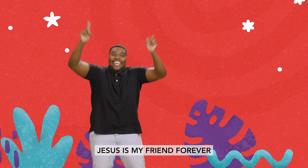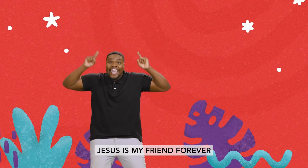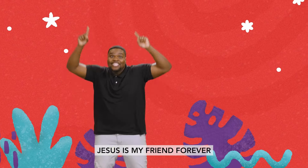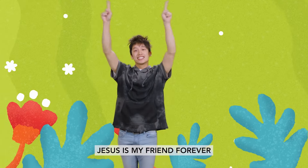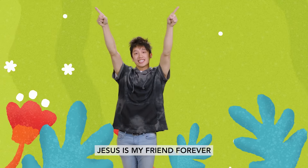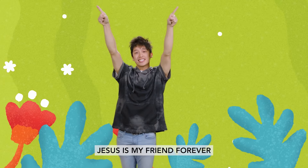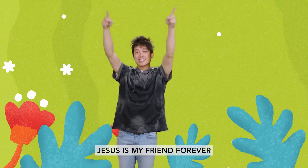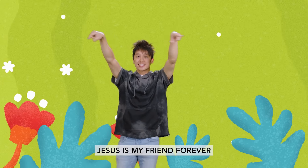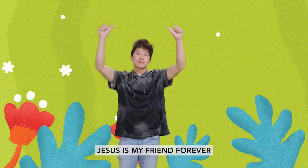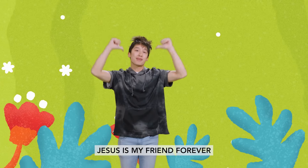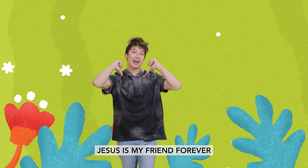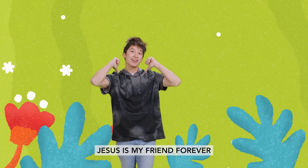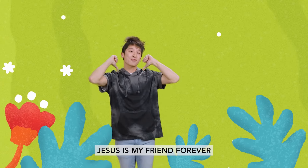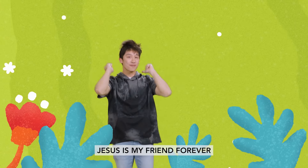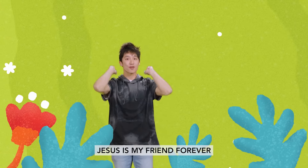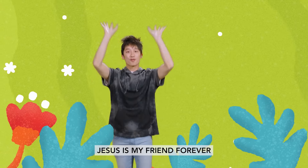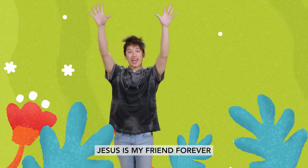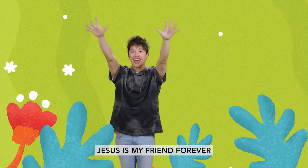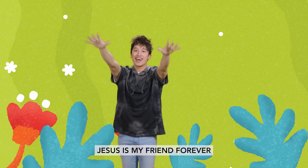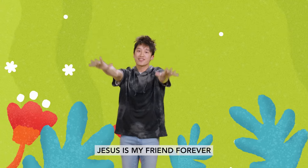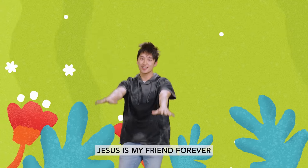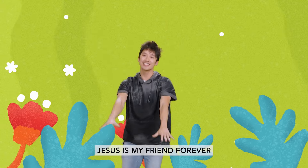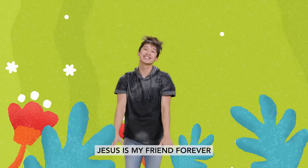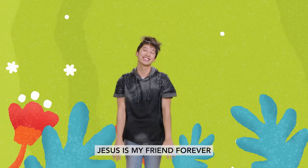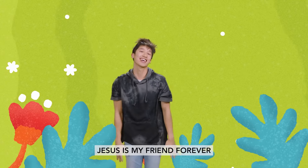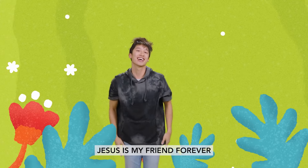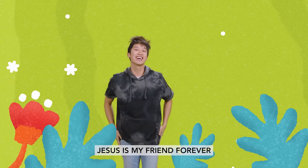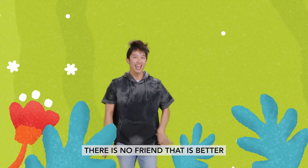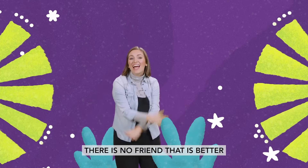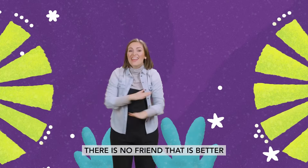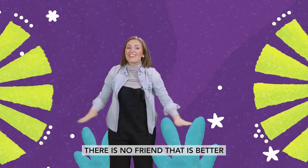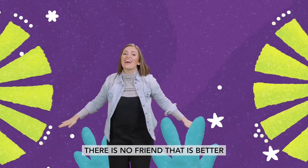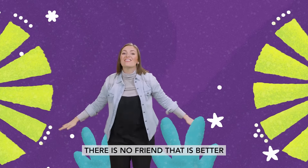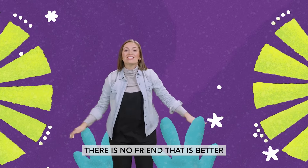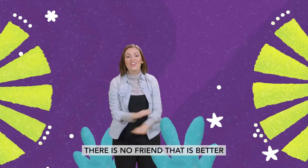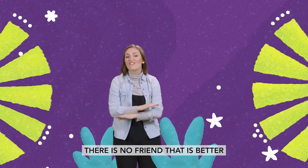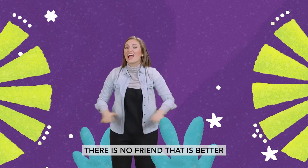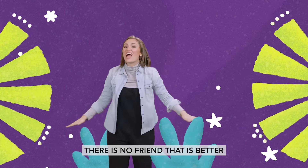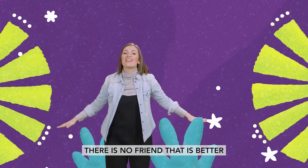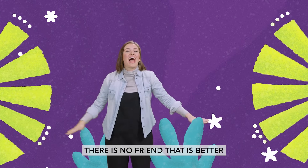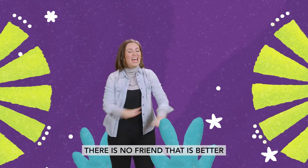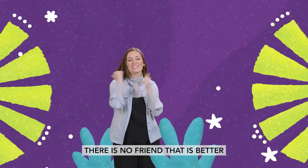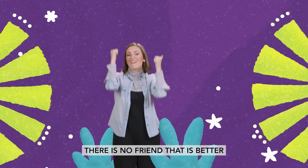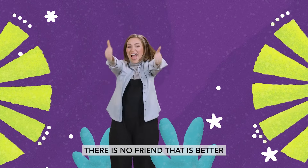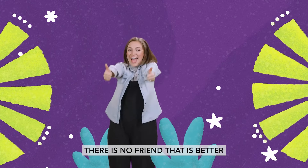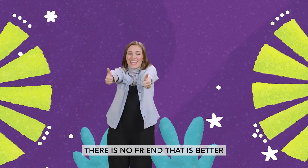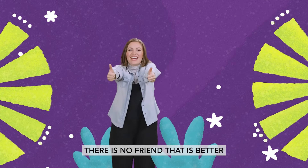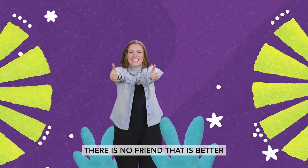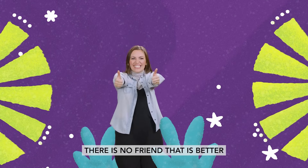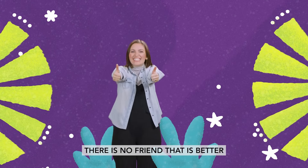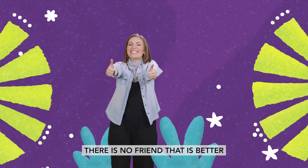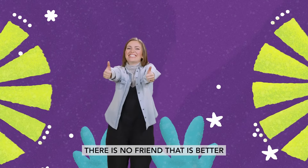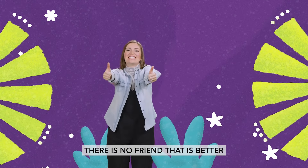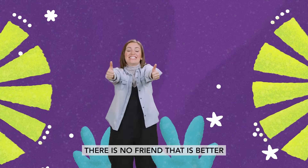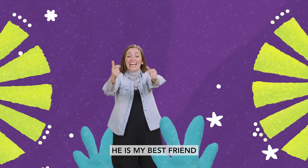him Jesus Is My Friend Forever he's my best friend there is no friend that is better one better